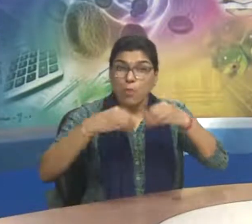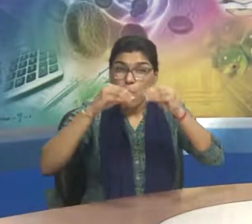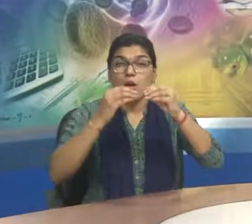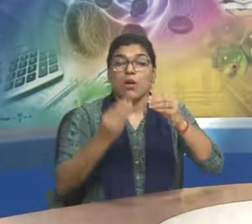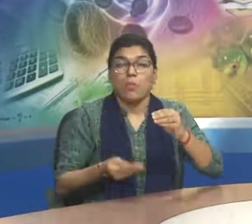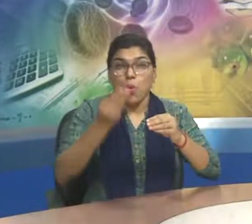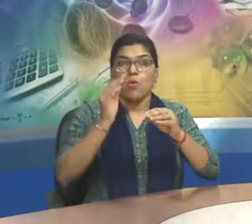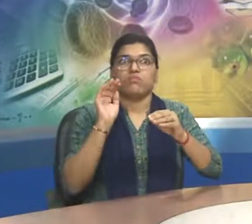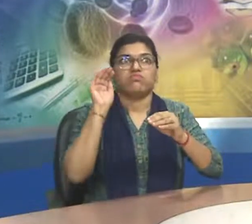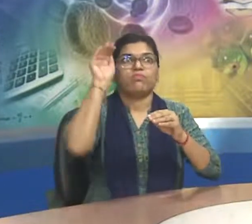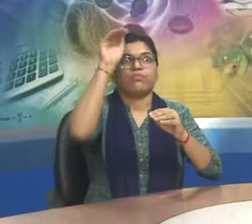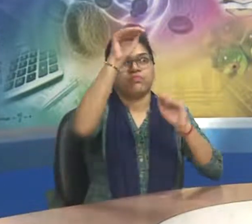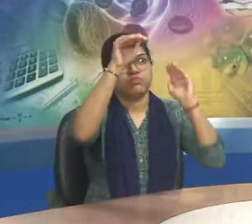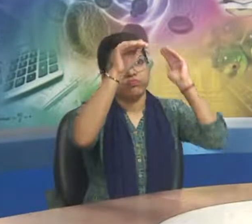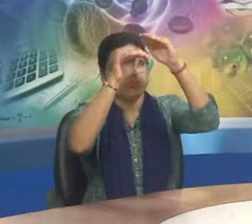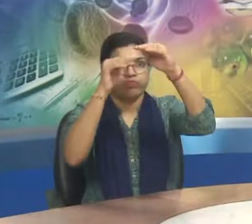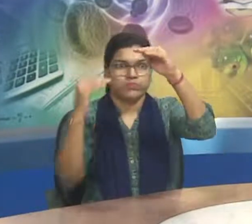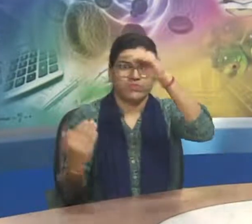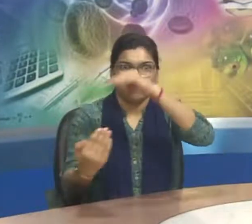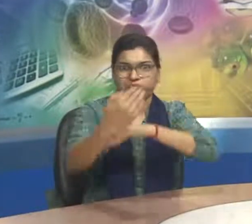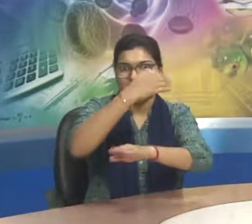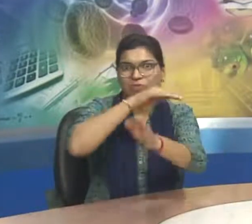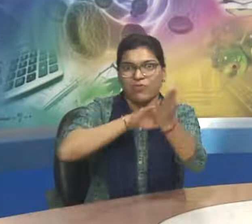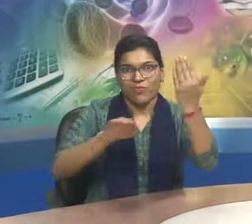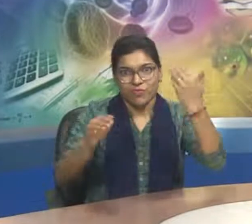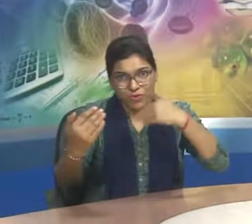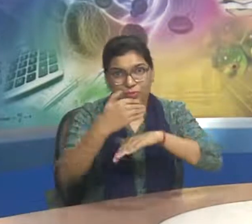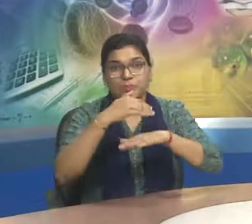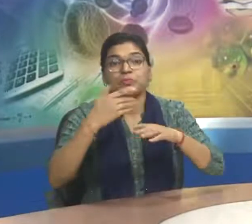see, and you must have seen the places